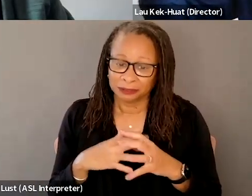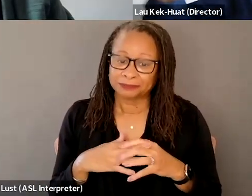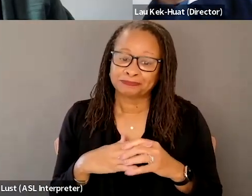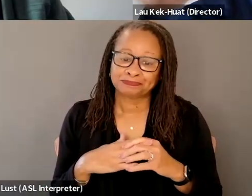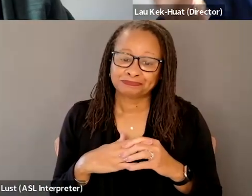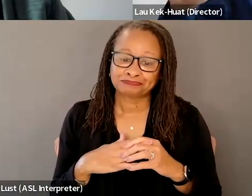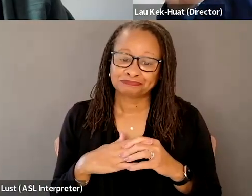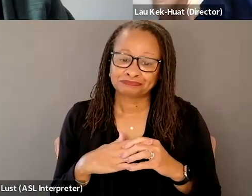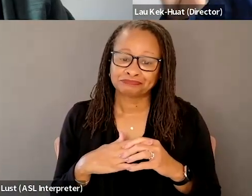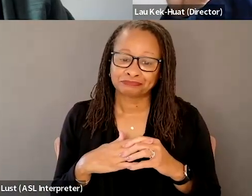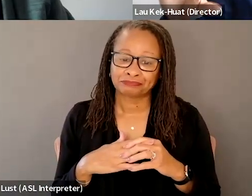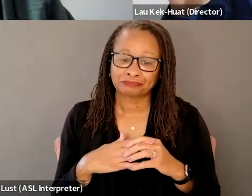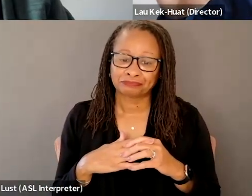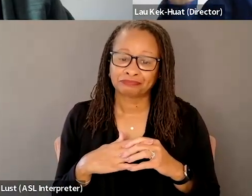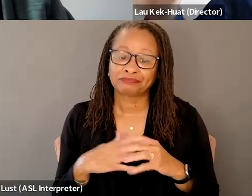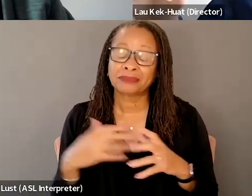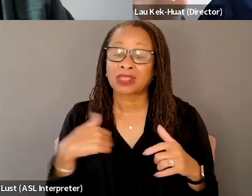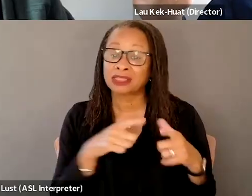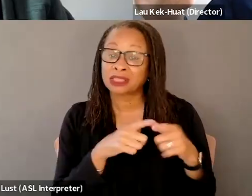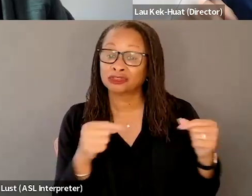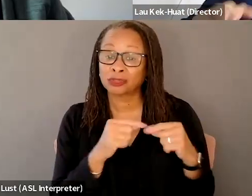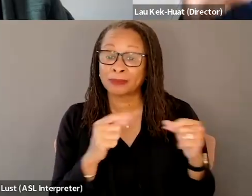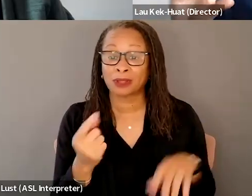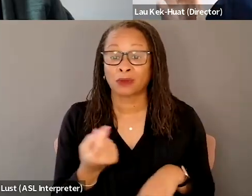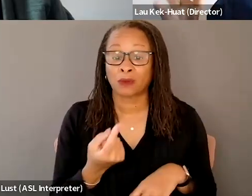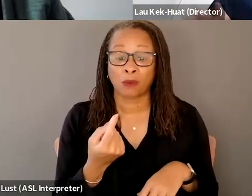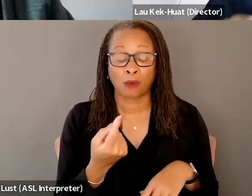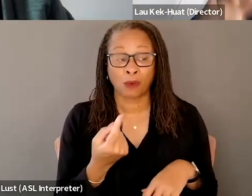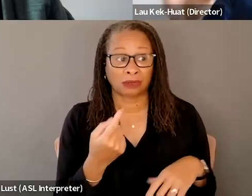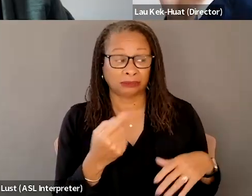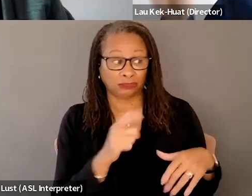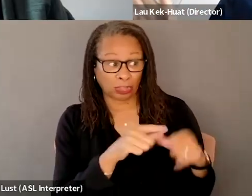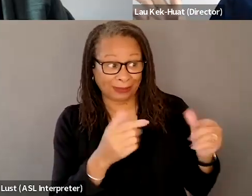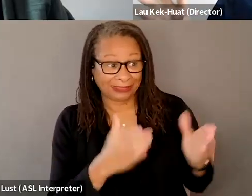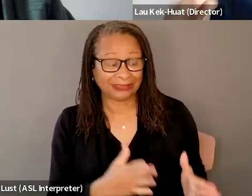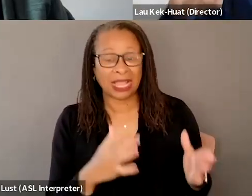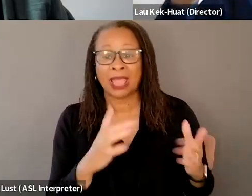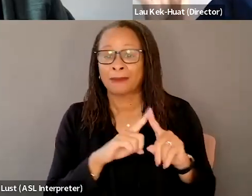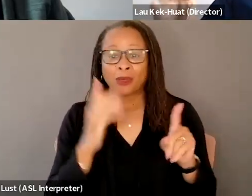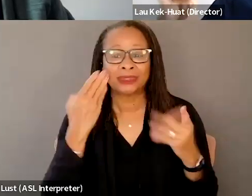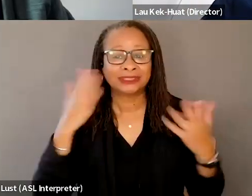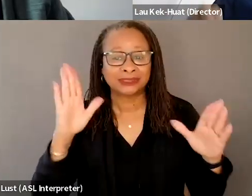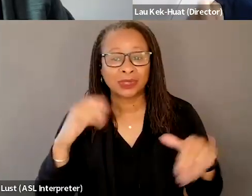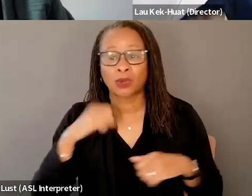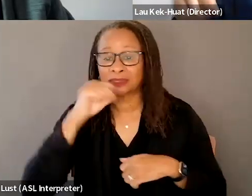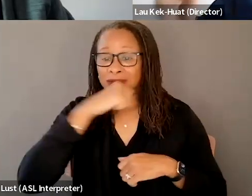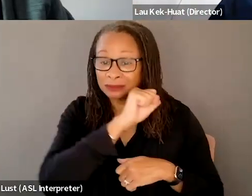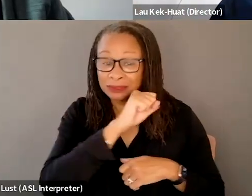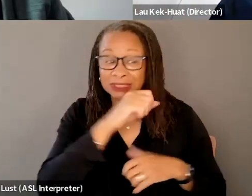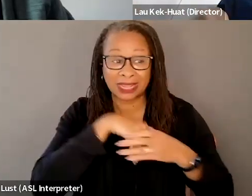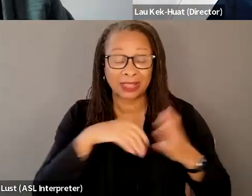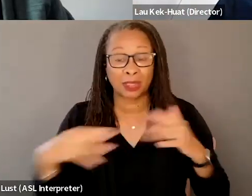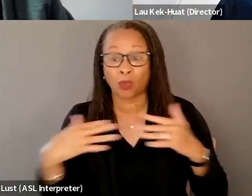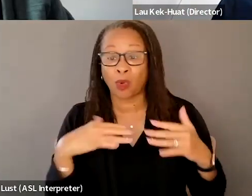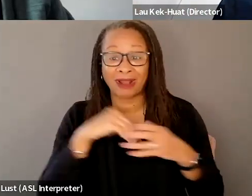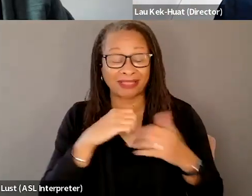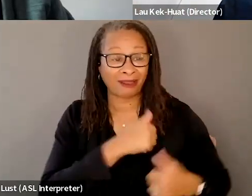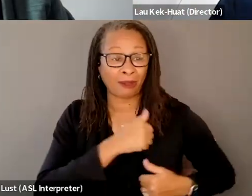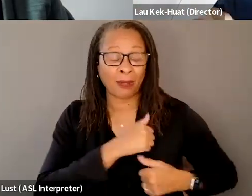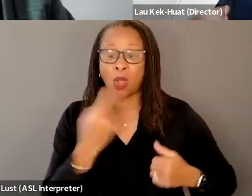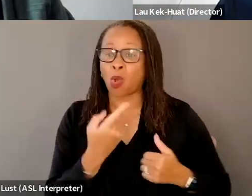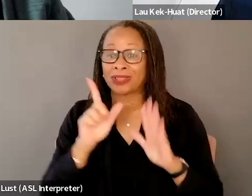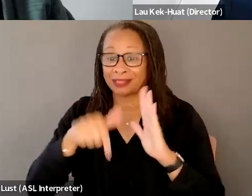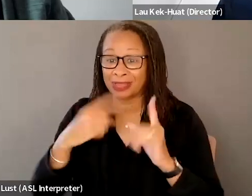we among the Japanese army there are only Japanese, but we never knew there are Taiwanese involved in the army. Only later when I made this